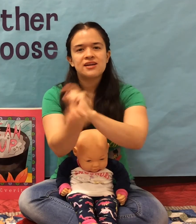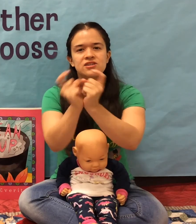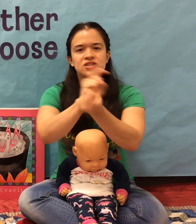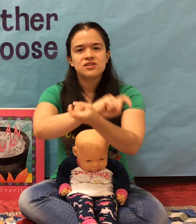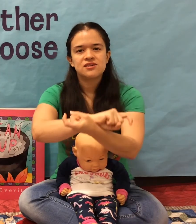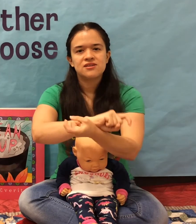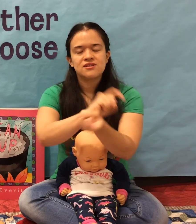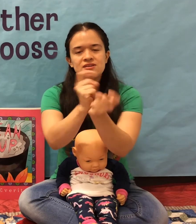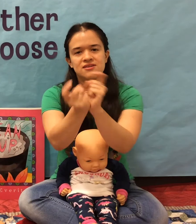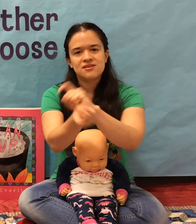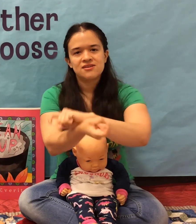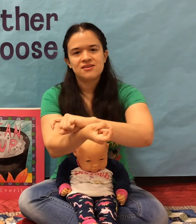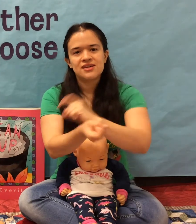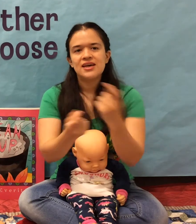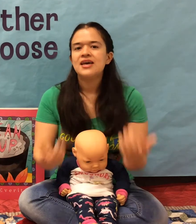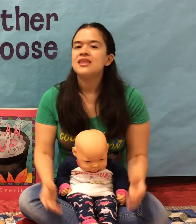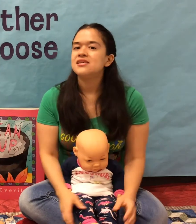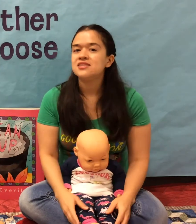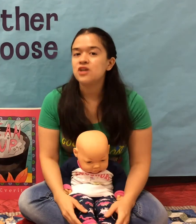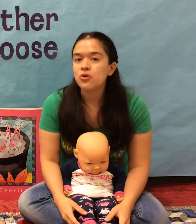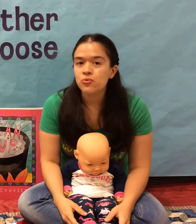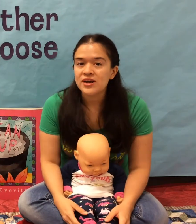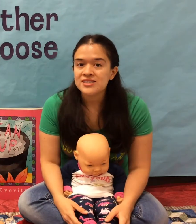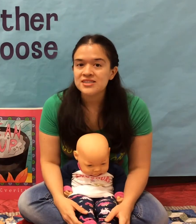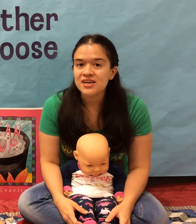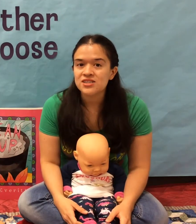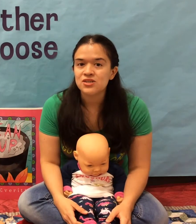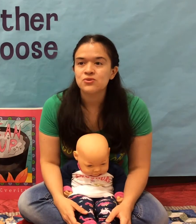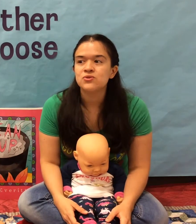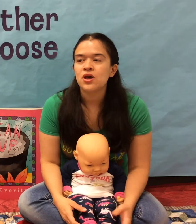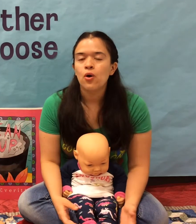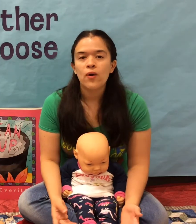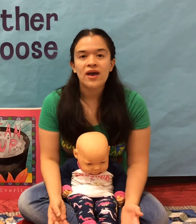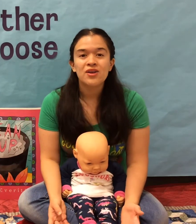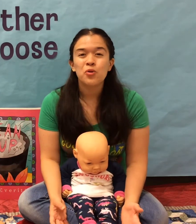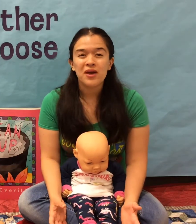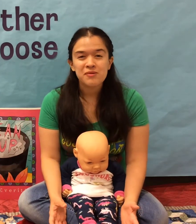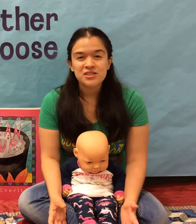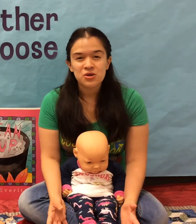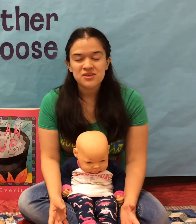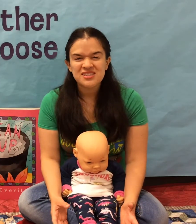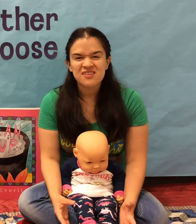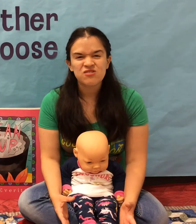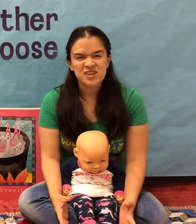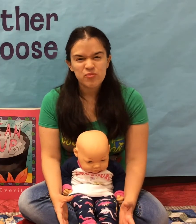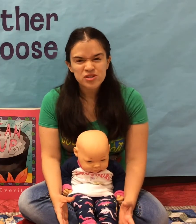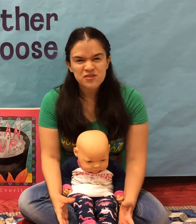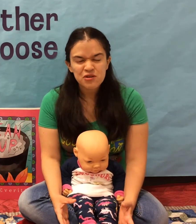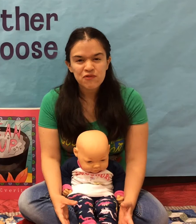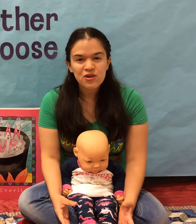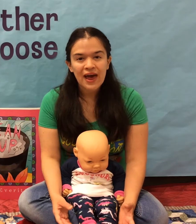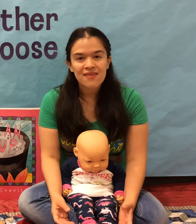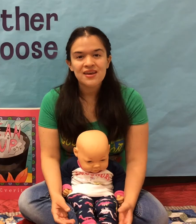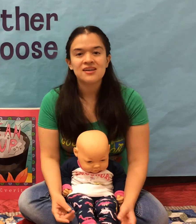Change. This is a great sign to use when your baby is noticing that their diaper is a little full and they need